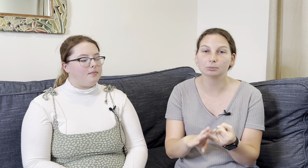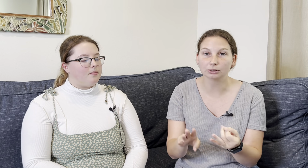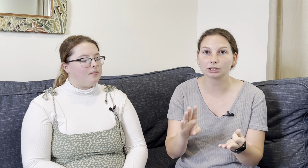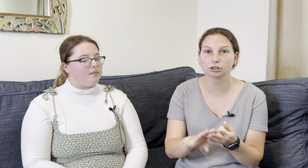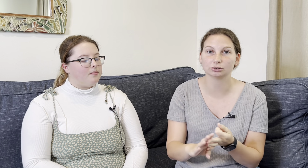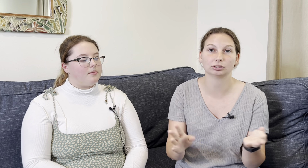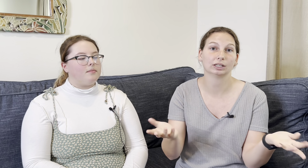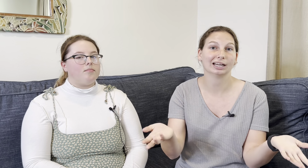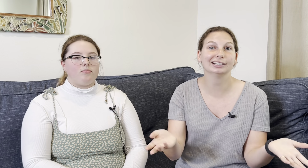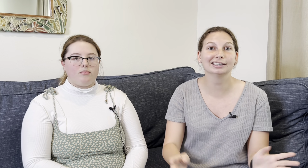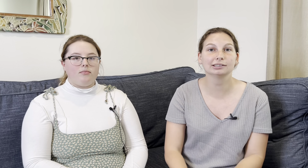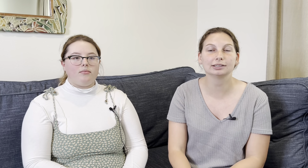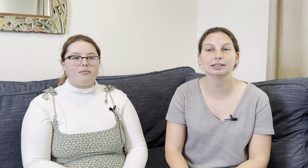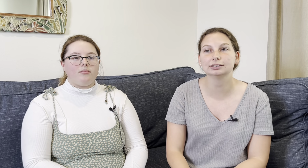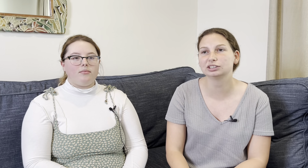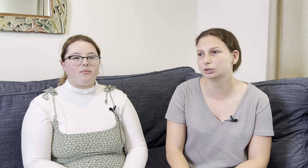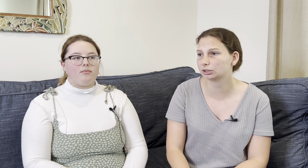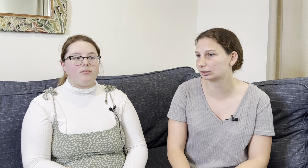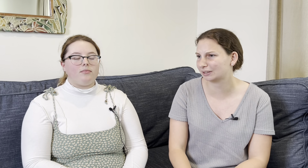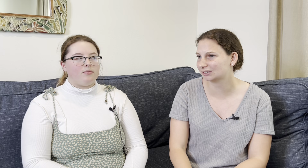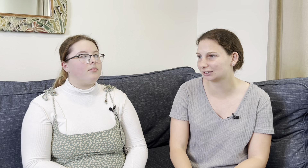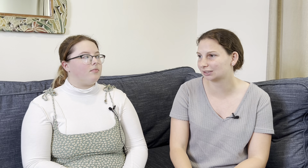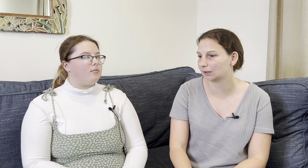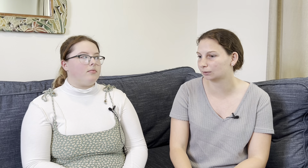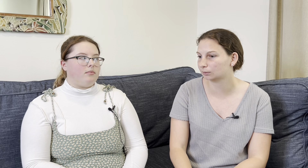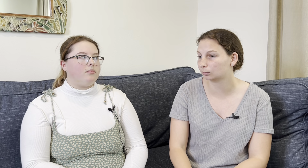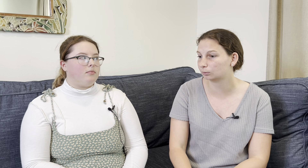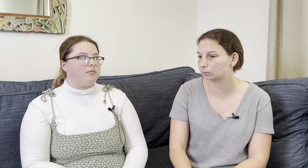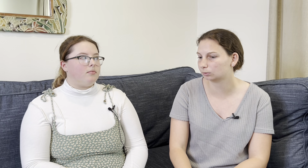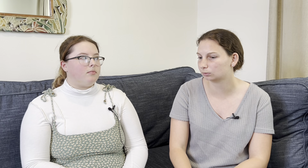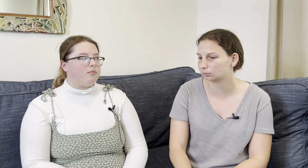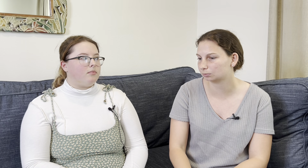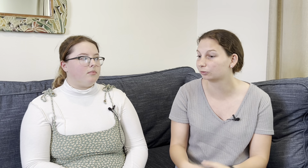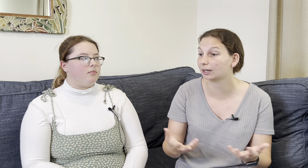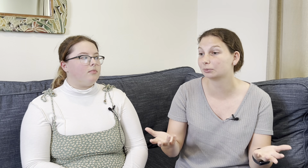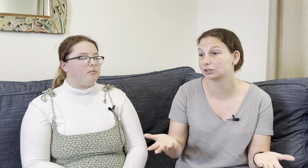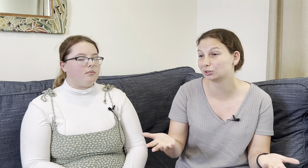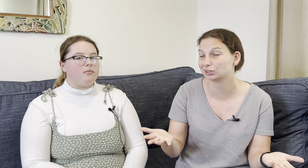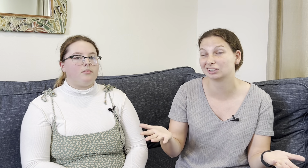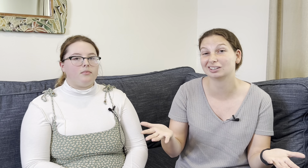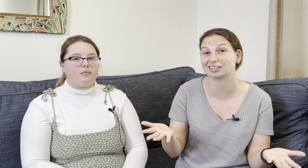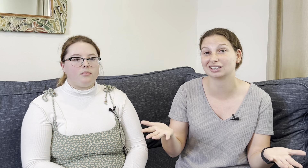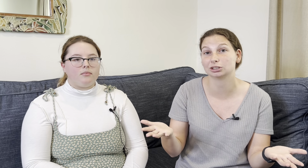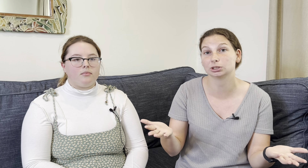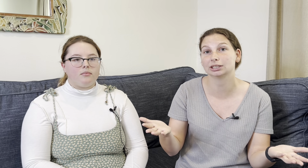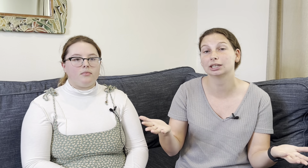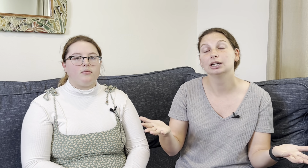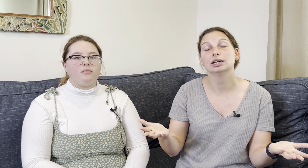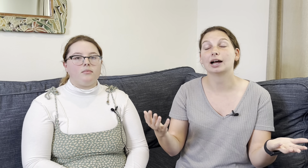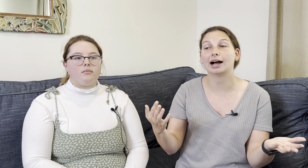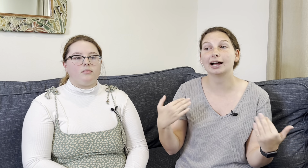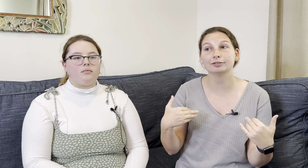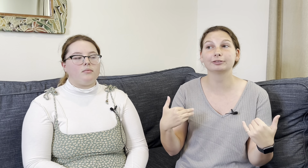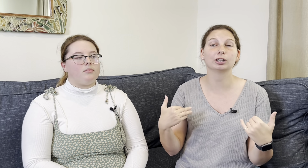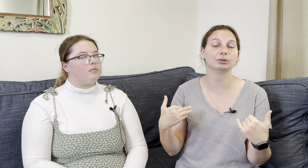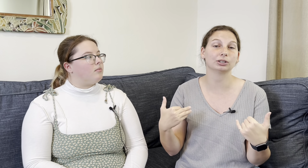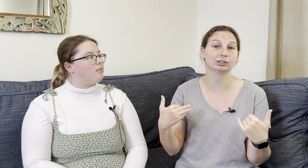and juice. And that is usually the basics that families usually let the kids drink. I've come across